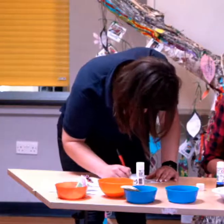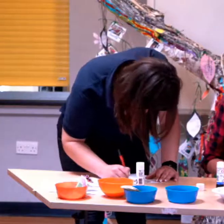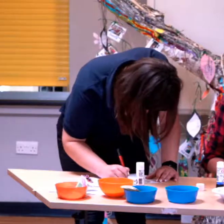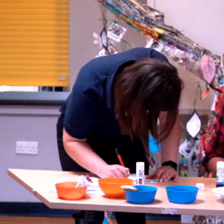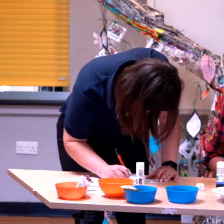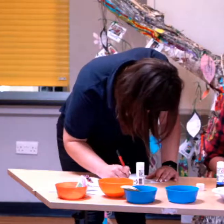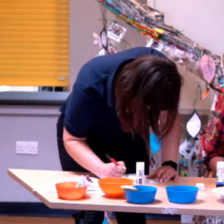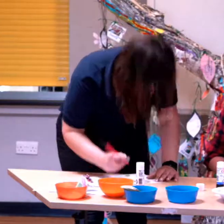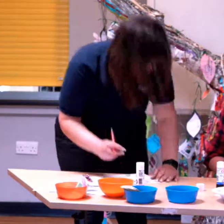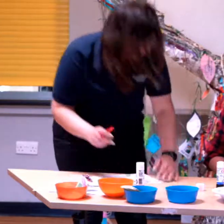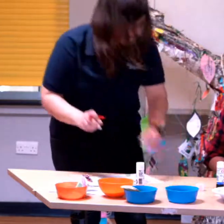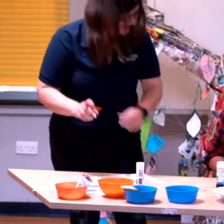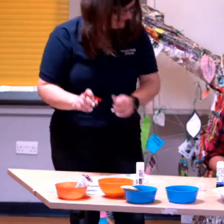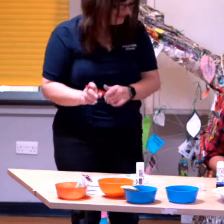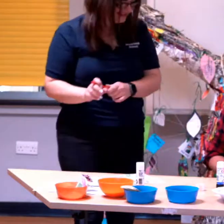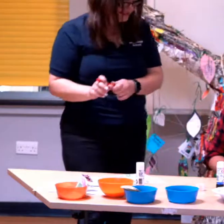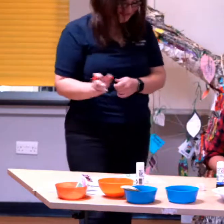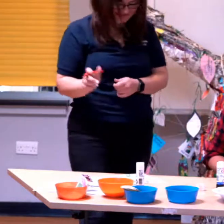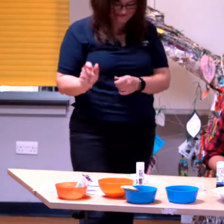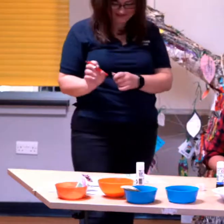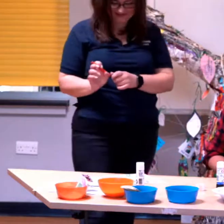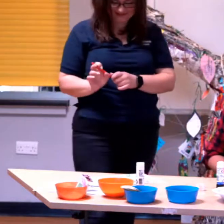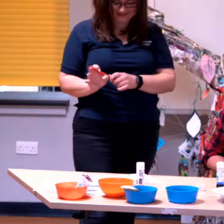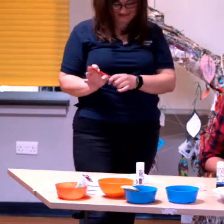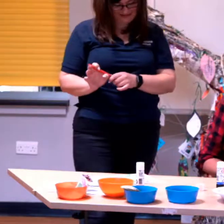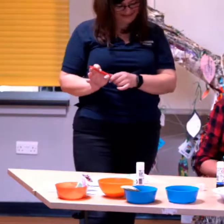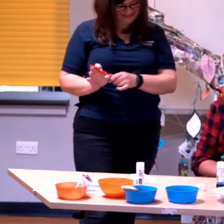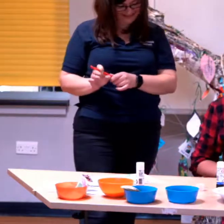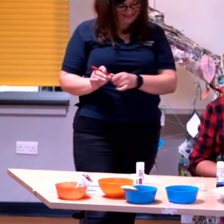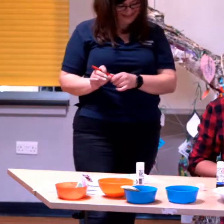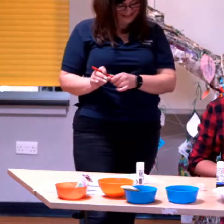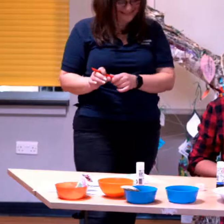He's going to have really furry ears as well.